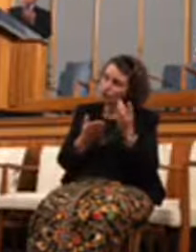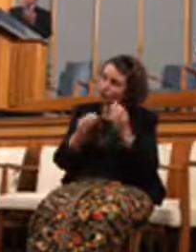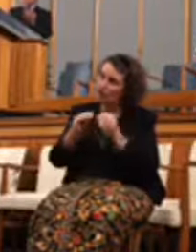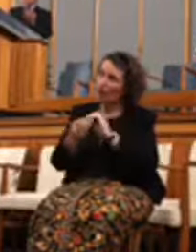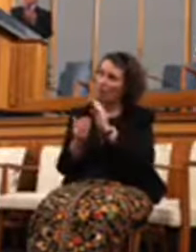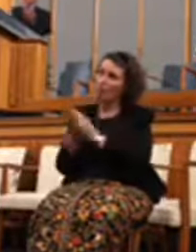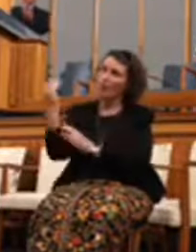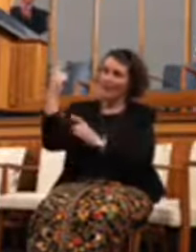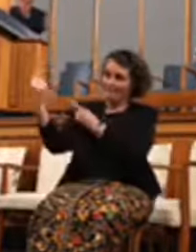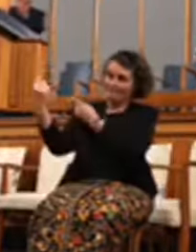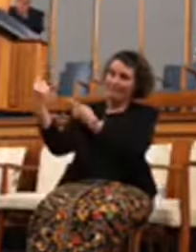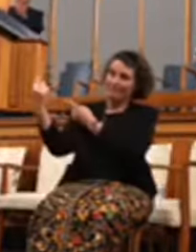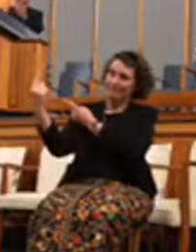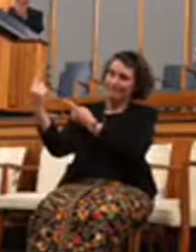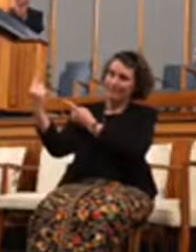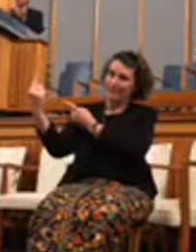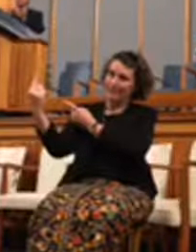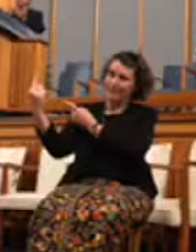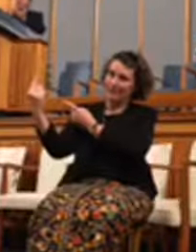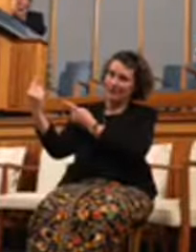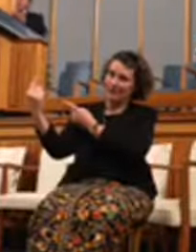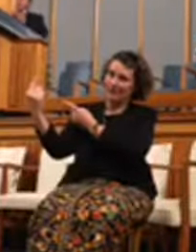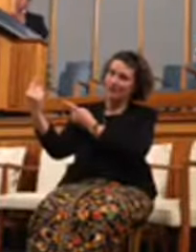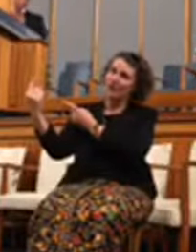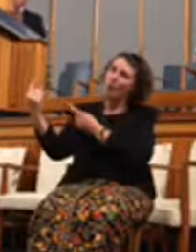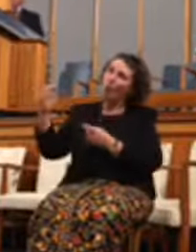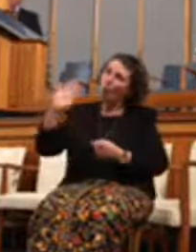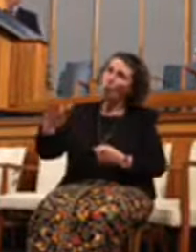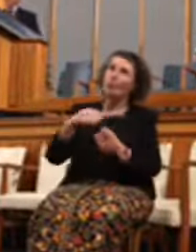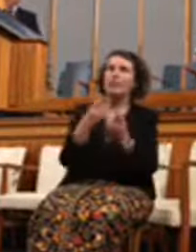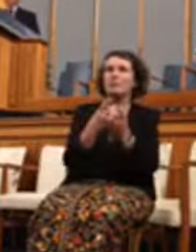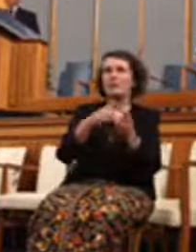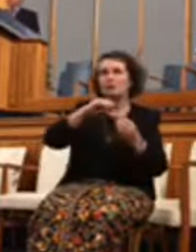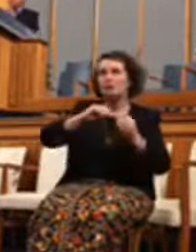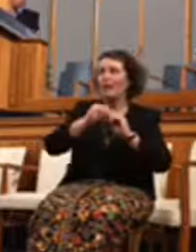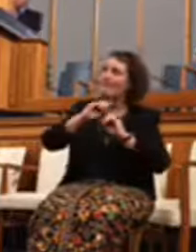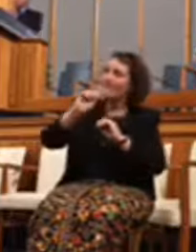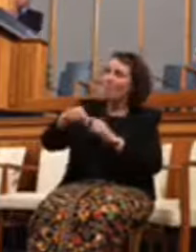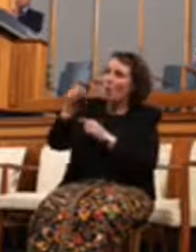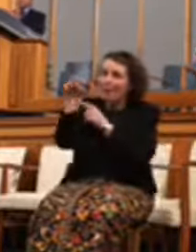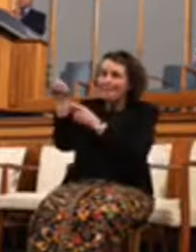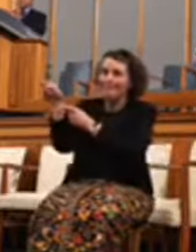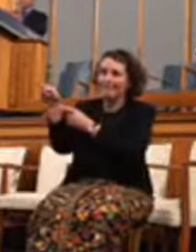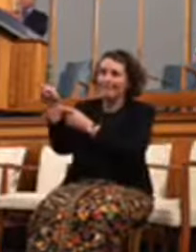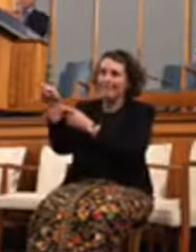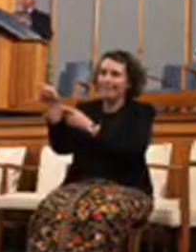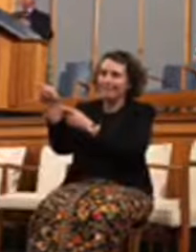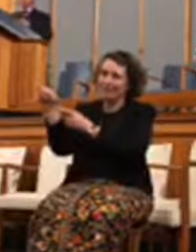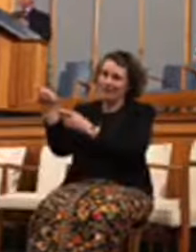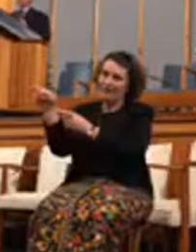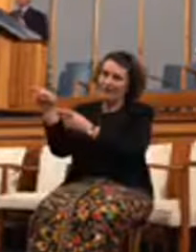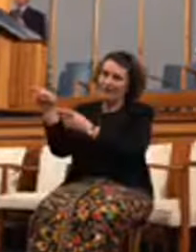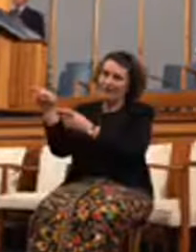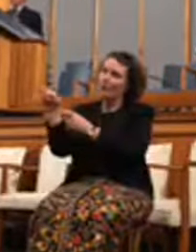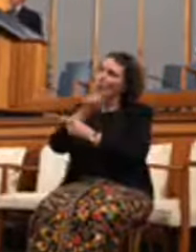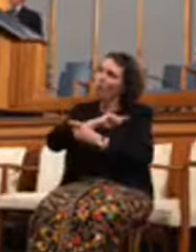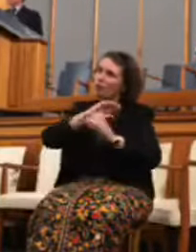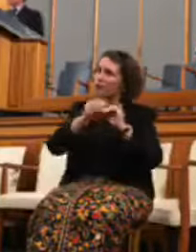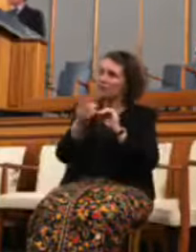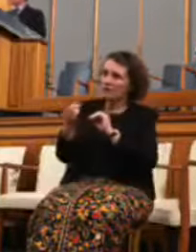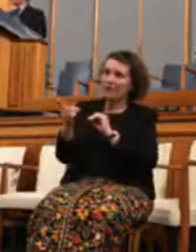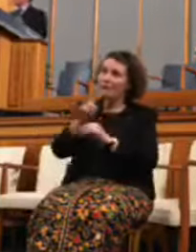it says also, all things have been created for him. You have been created for him. But in our